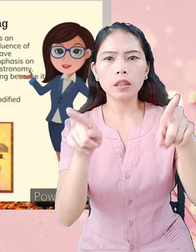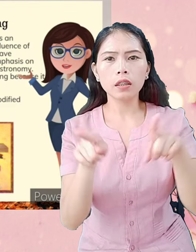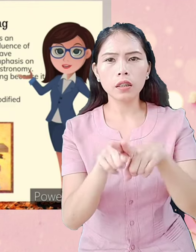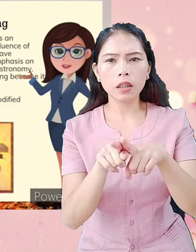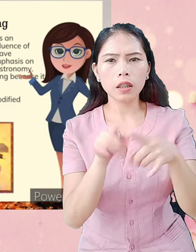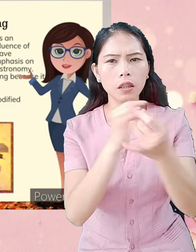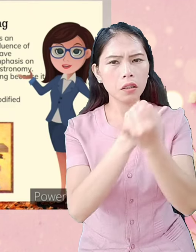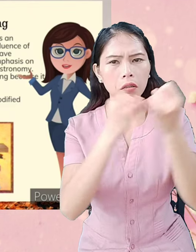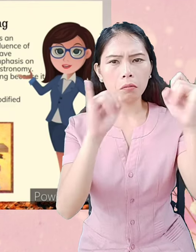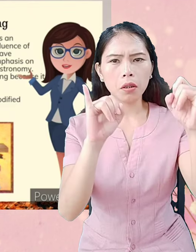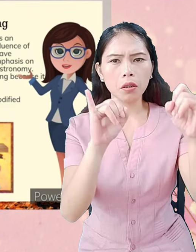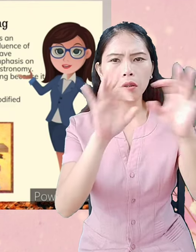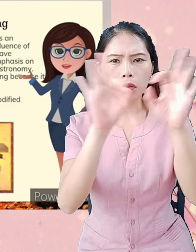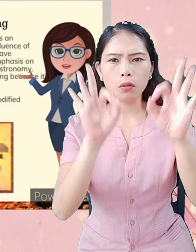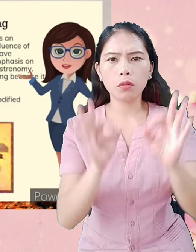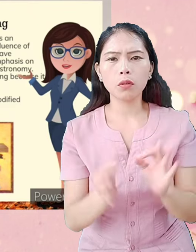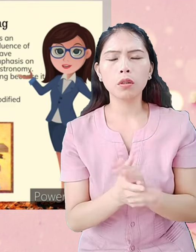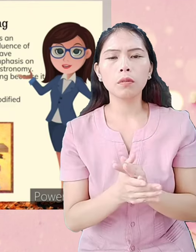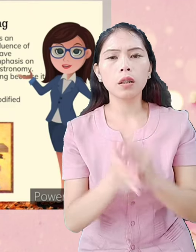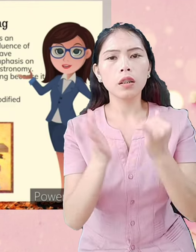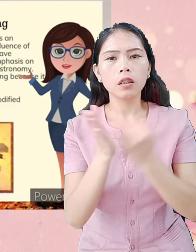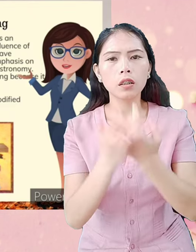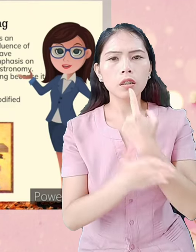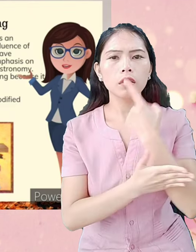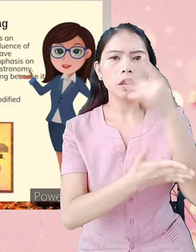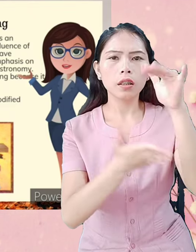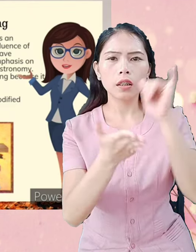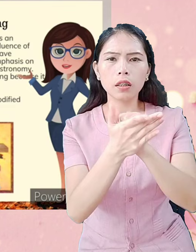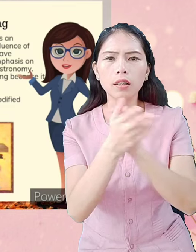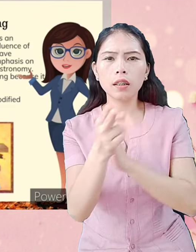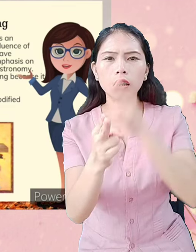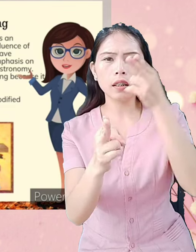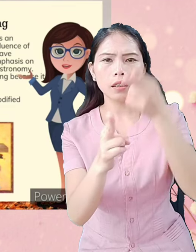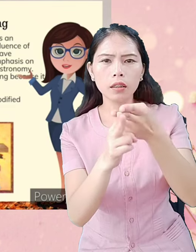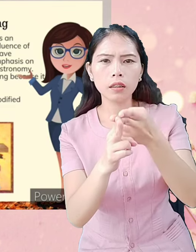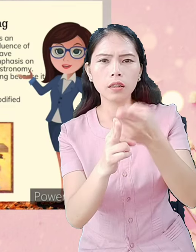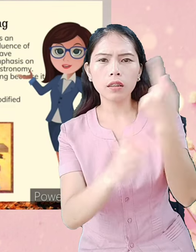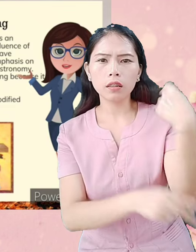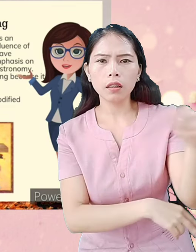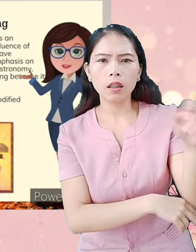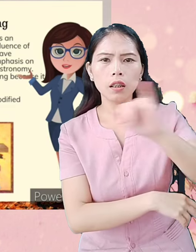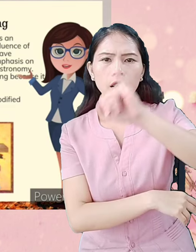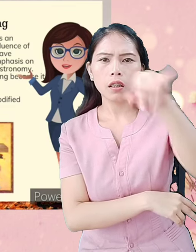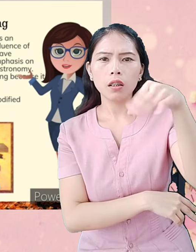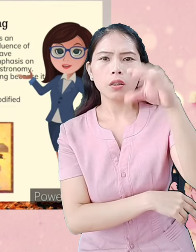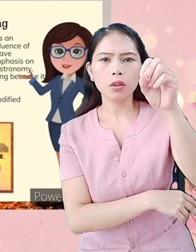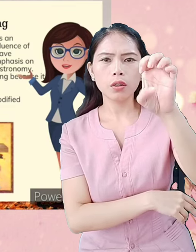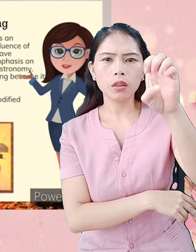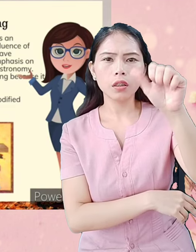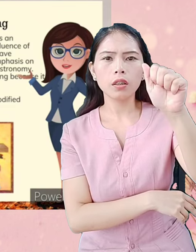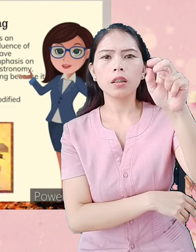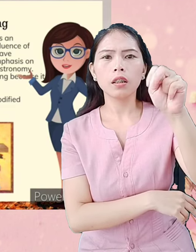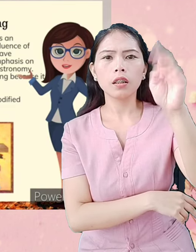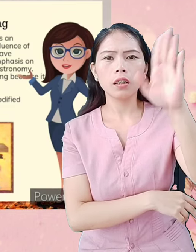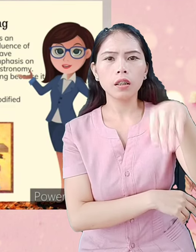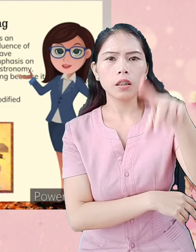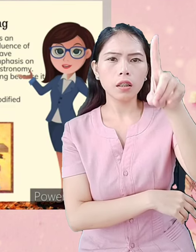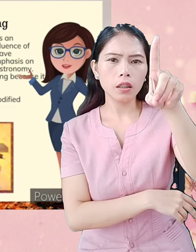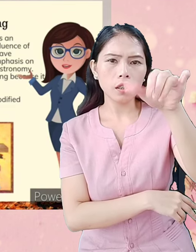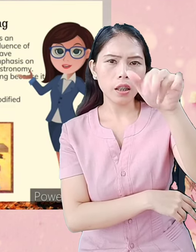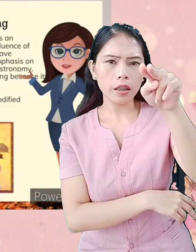it first appears on as independent form. It is said that until the Joseon